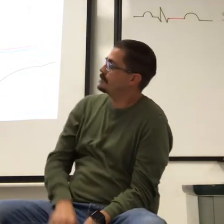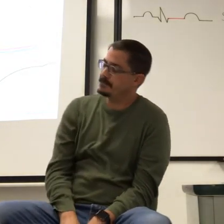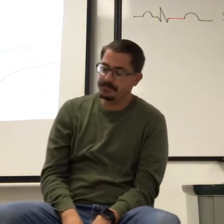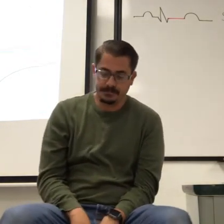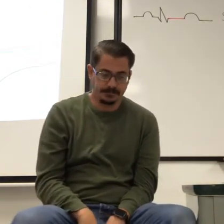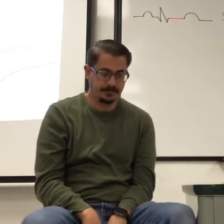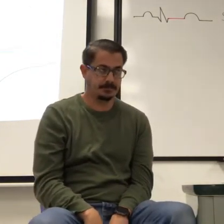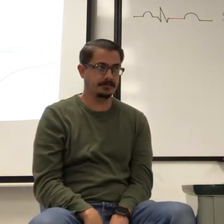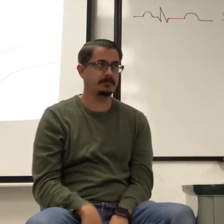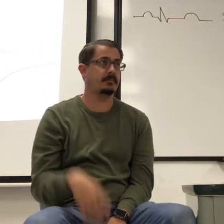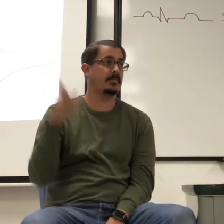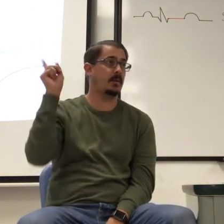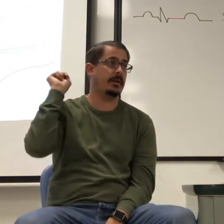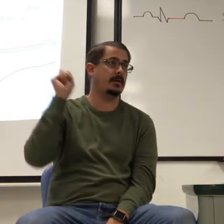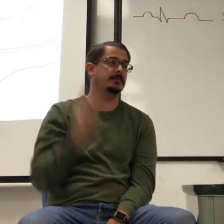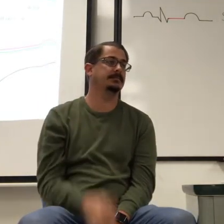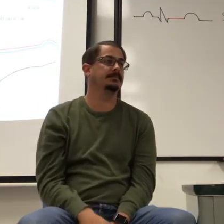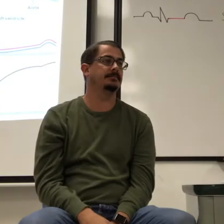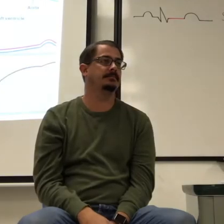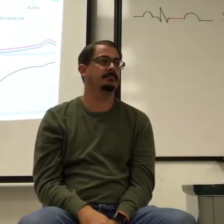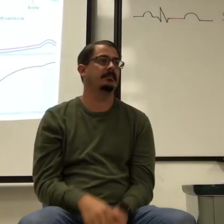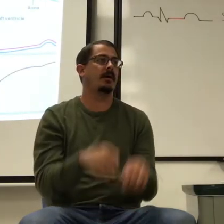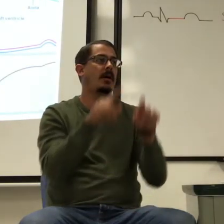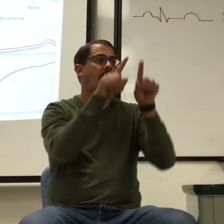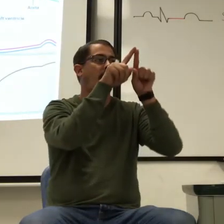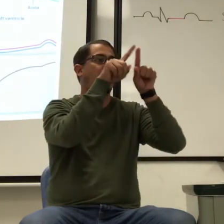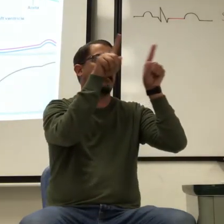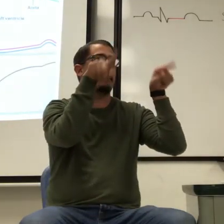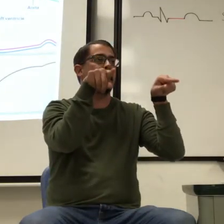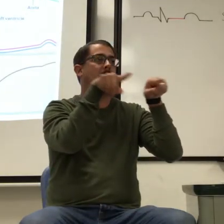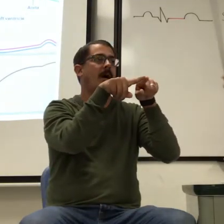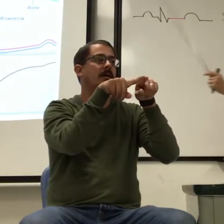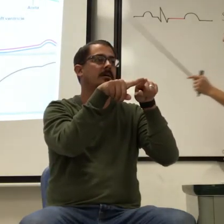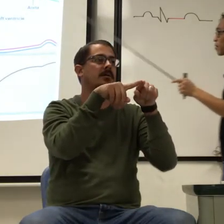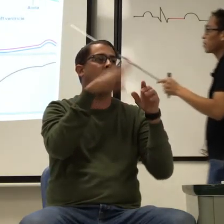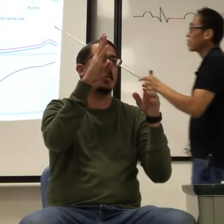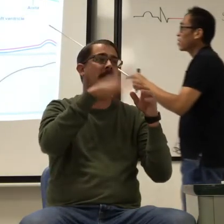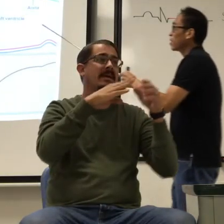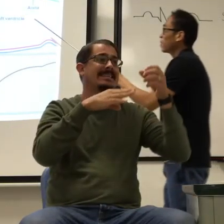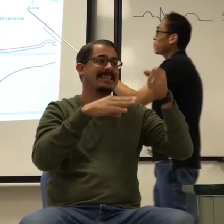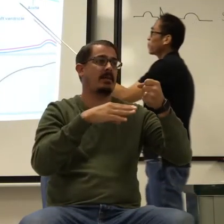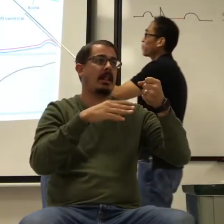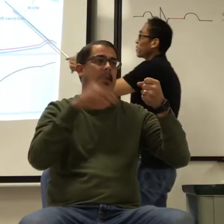So there it is, boxed there. So peak systole is right here.